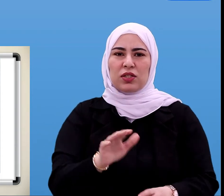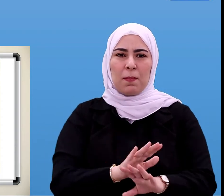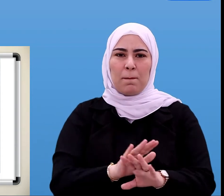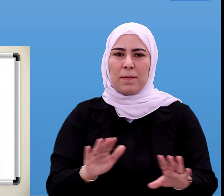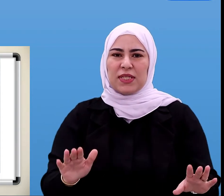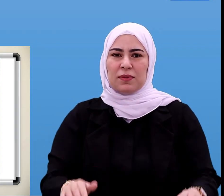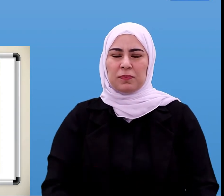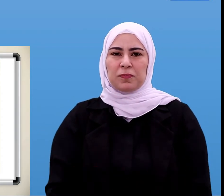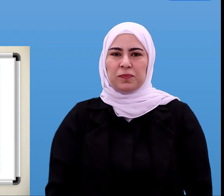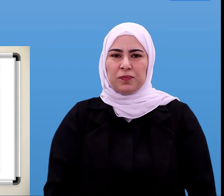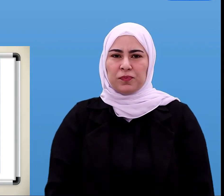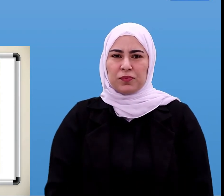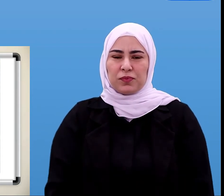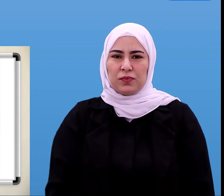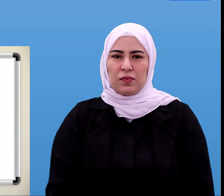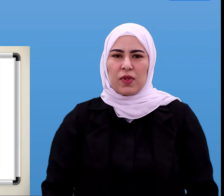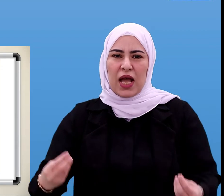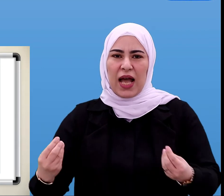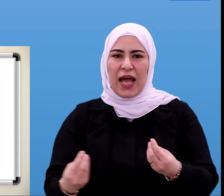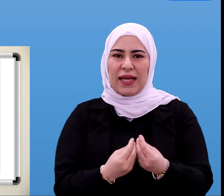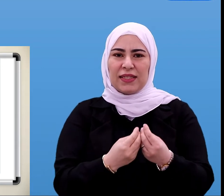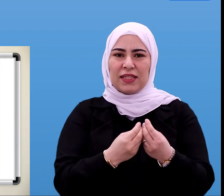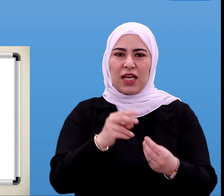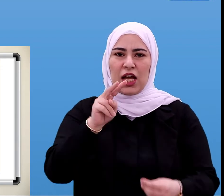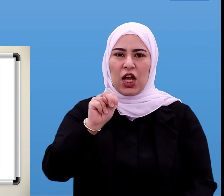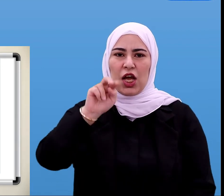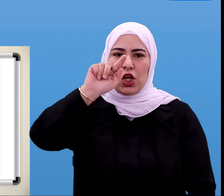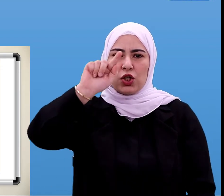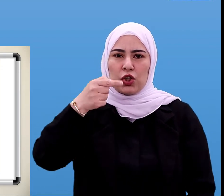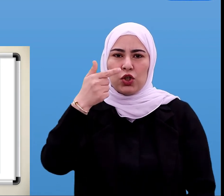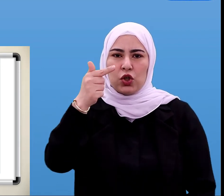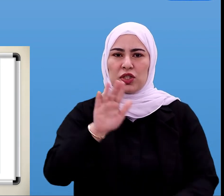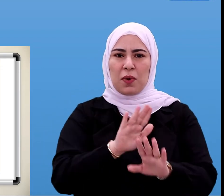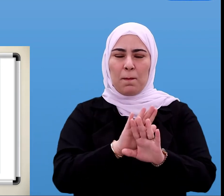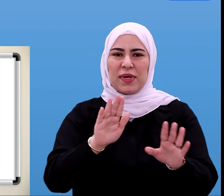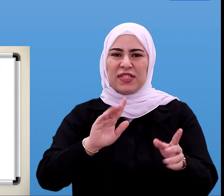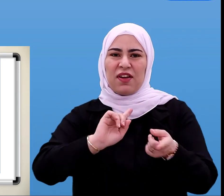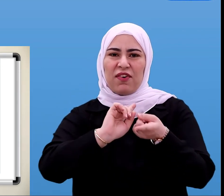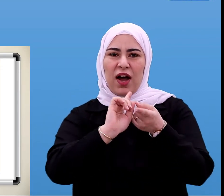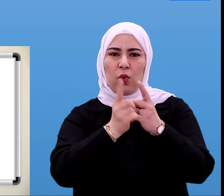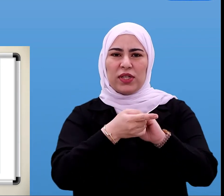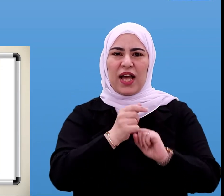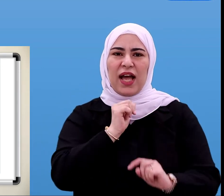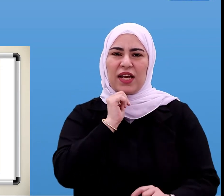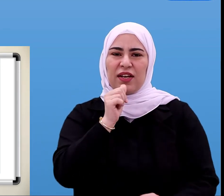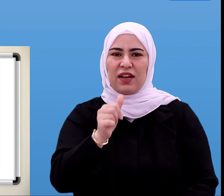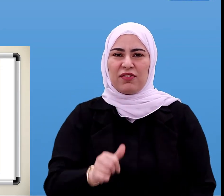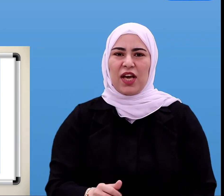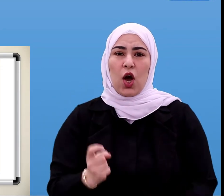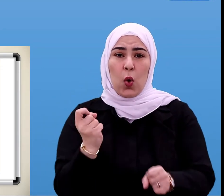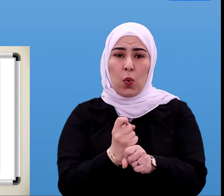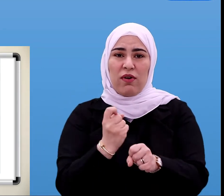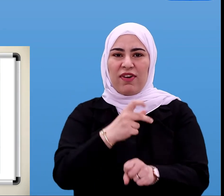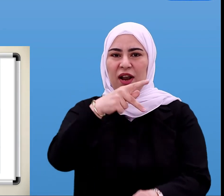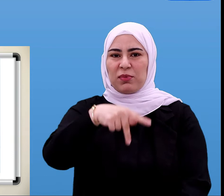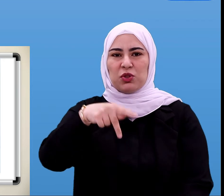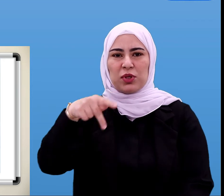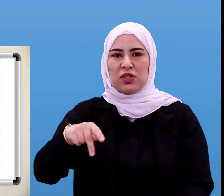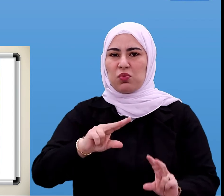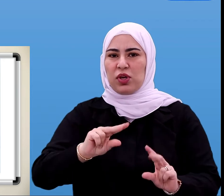You see here, I added not to the word have, and the verb remains in the past participle.